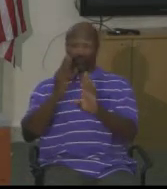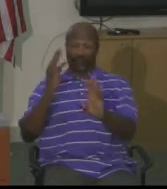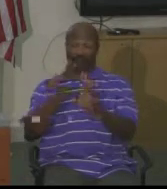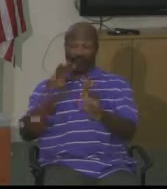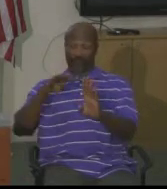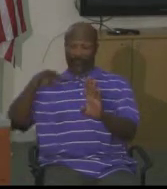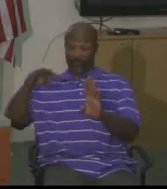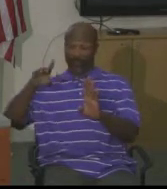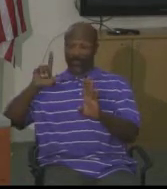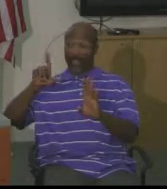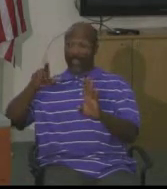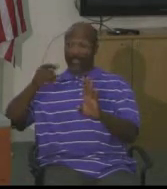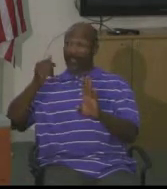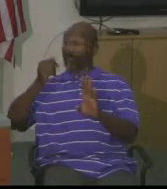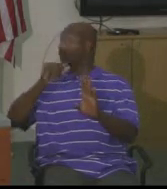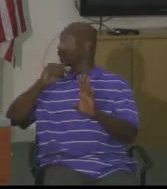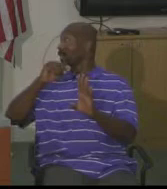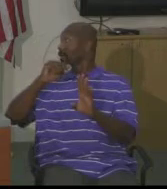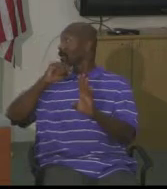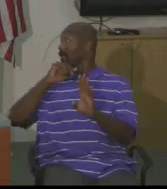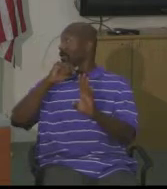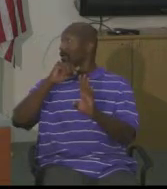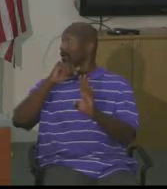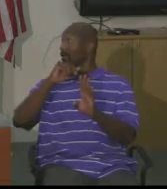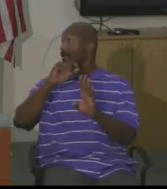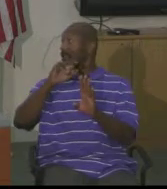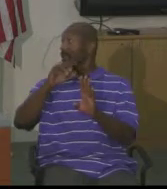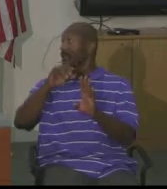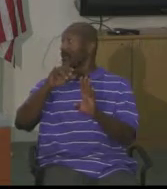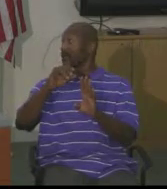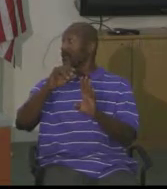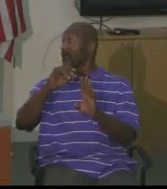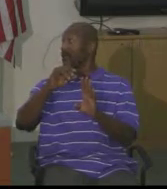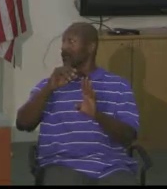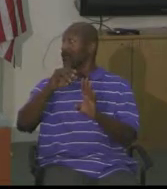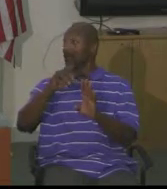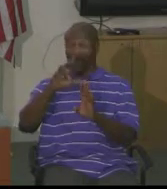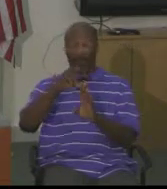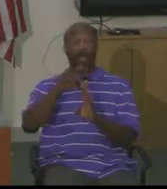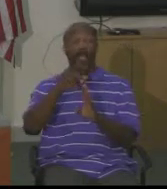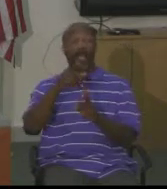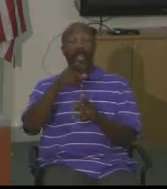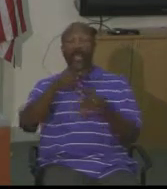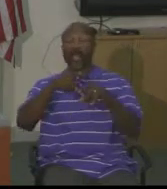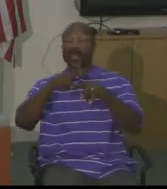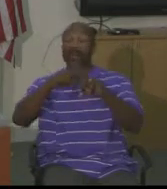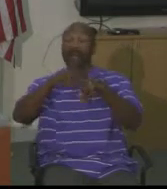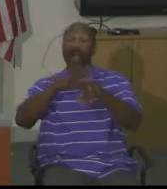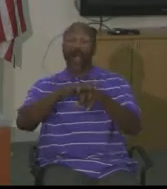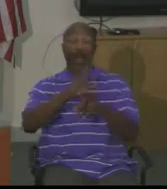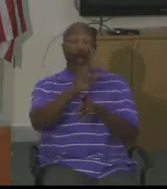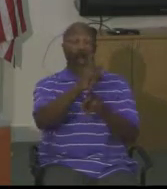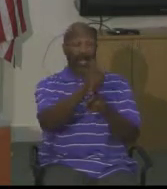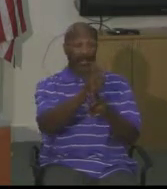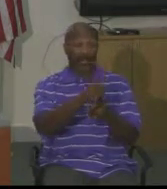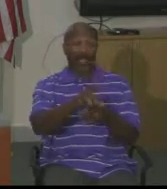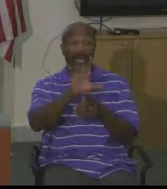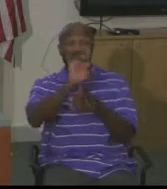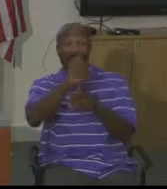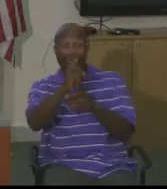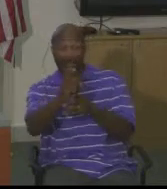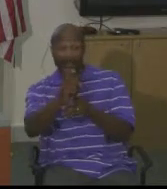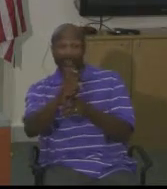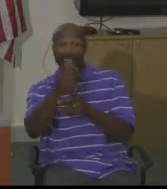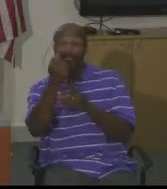times the transfer rate. So the lane would be 1X, 4X, 8X, 16X. Take the